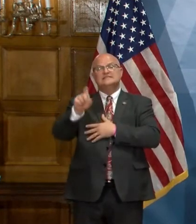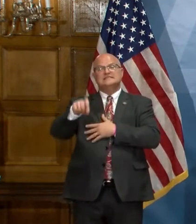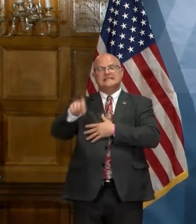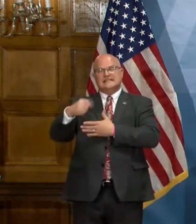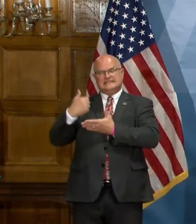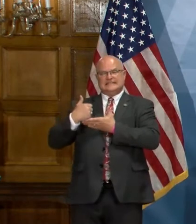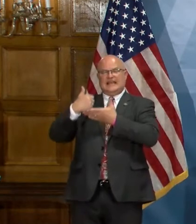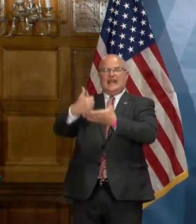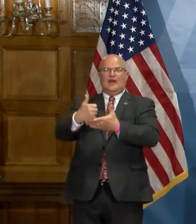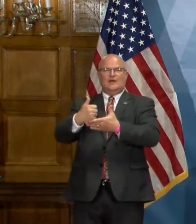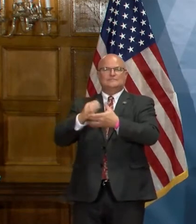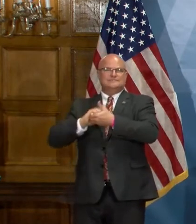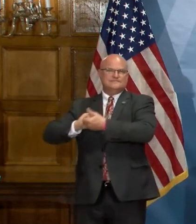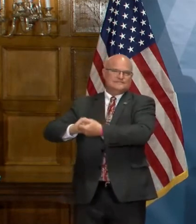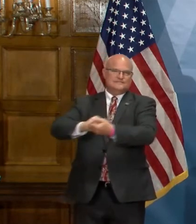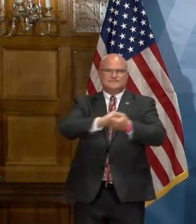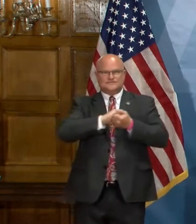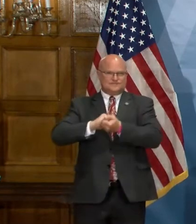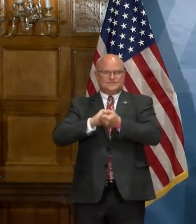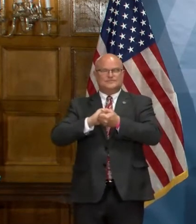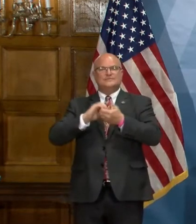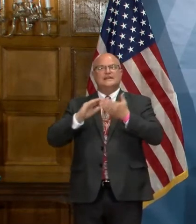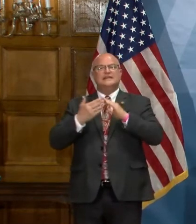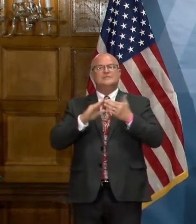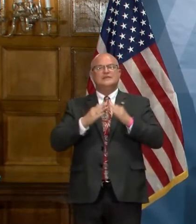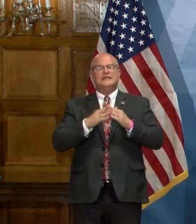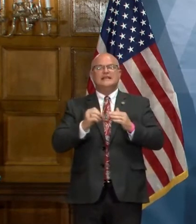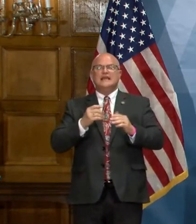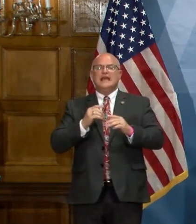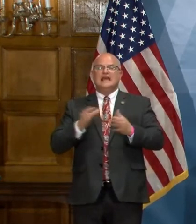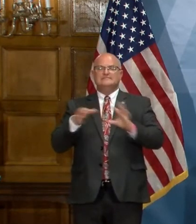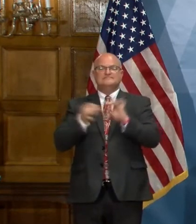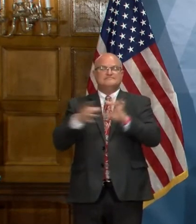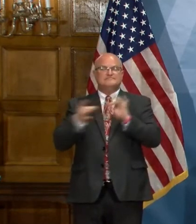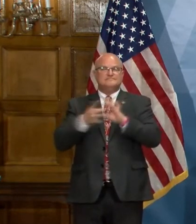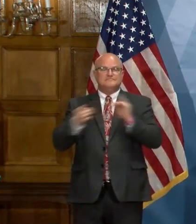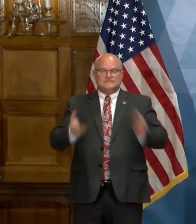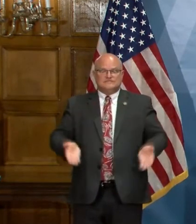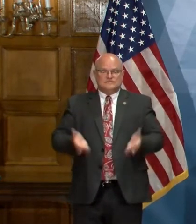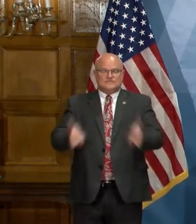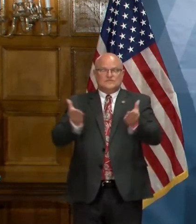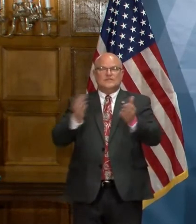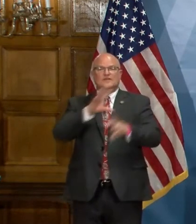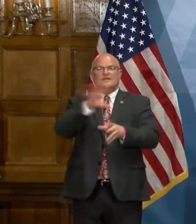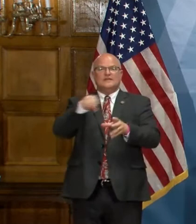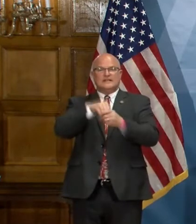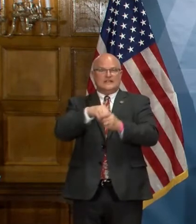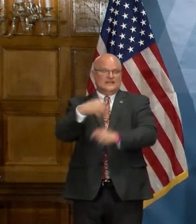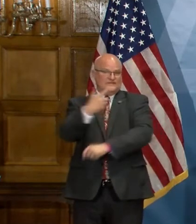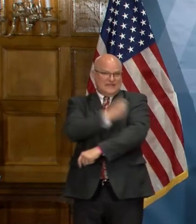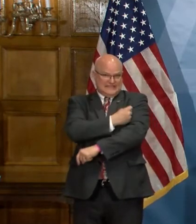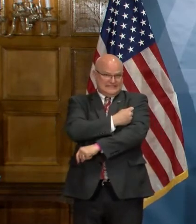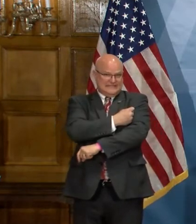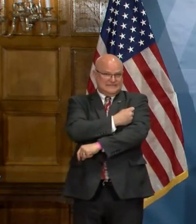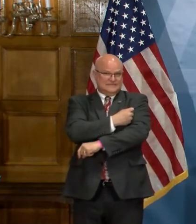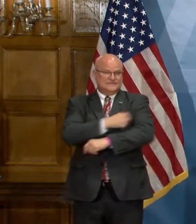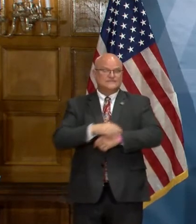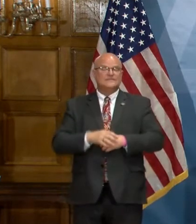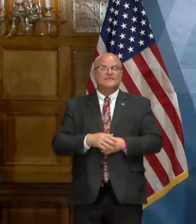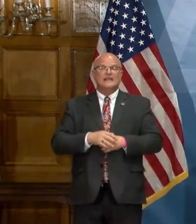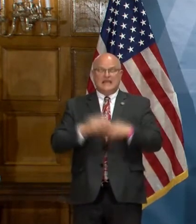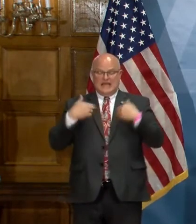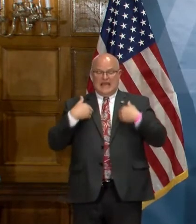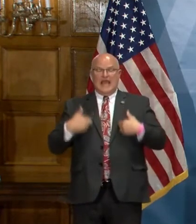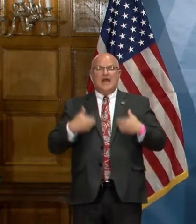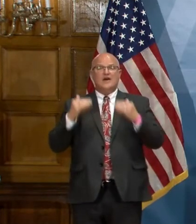community relationships, address hesitancy, and encourage vaccine participation. Health equity